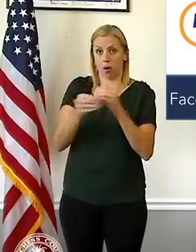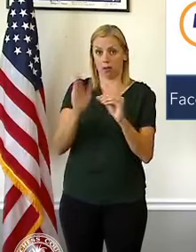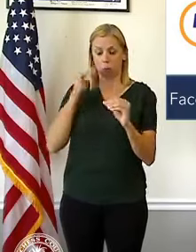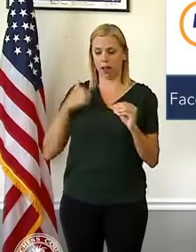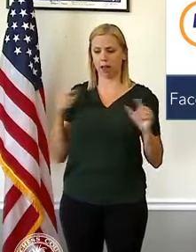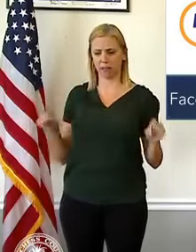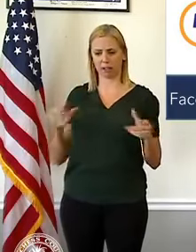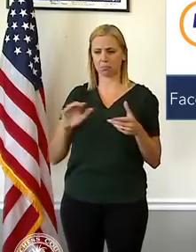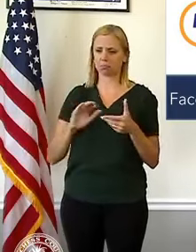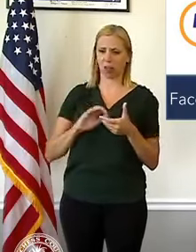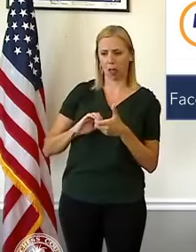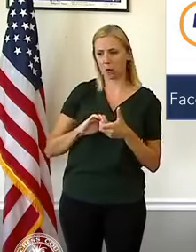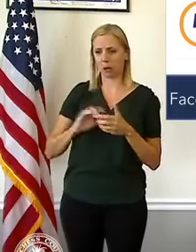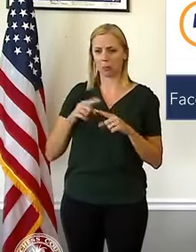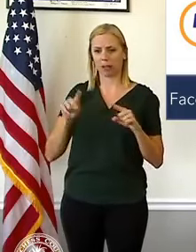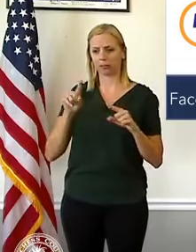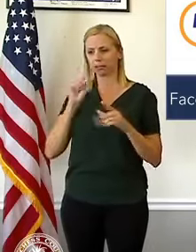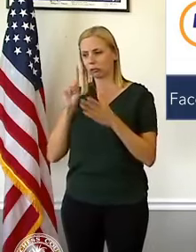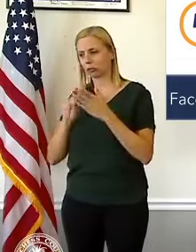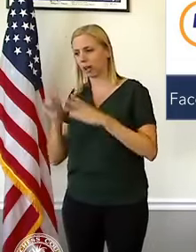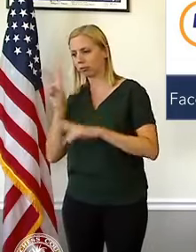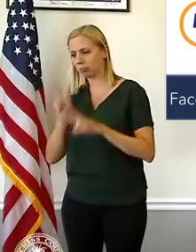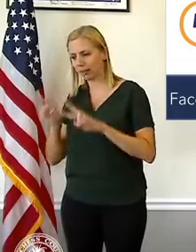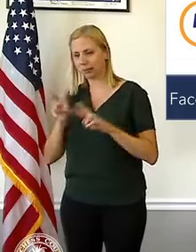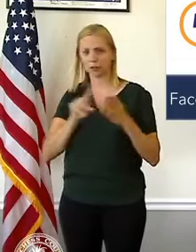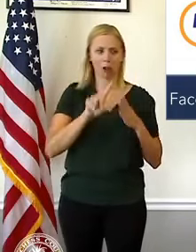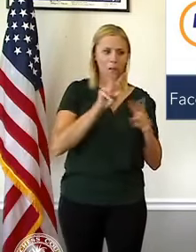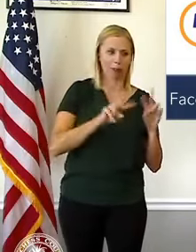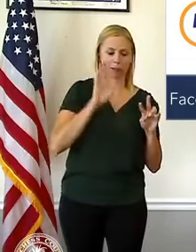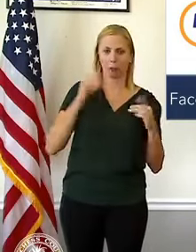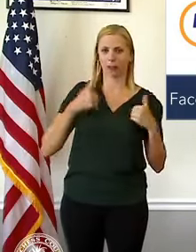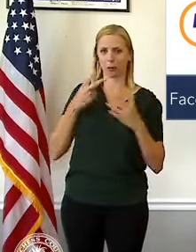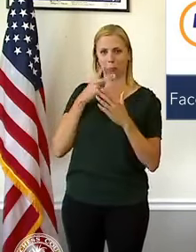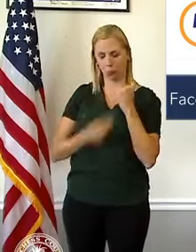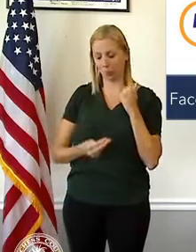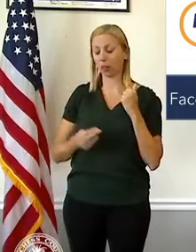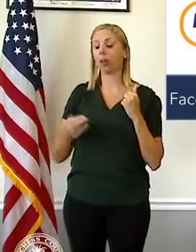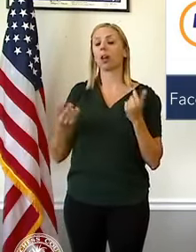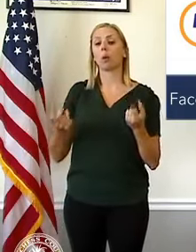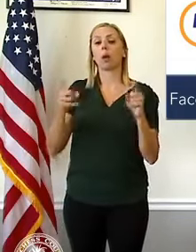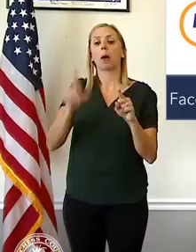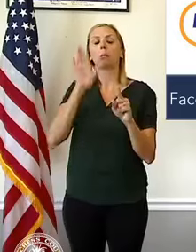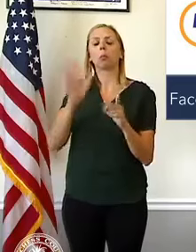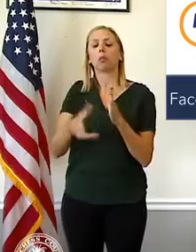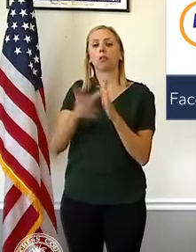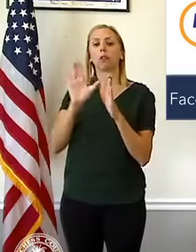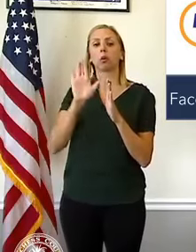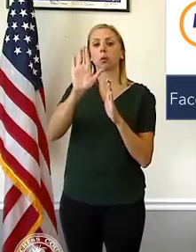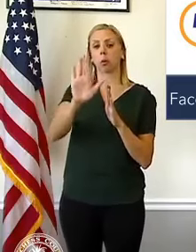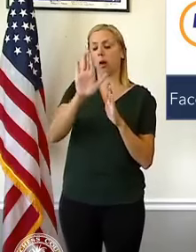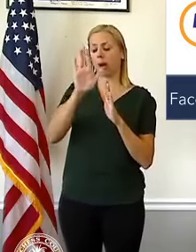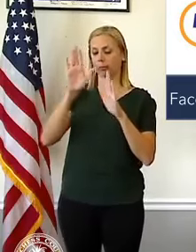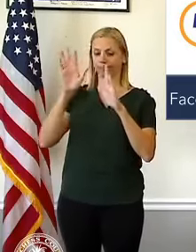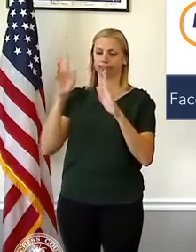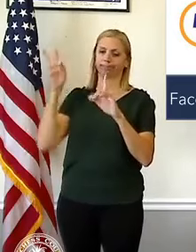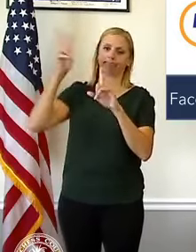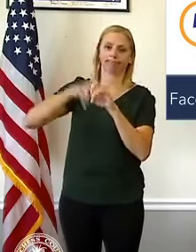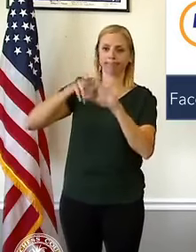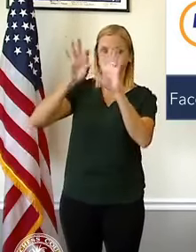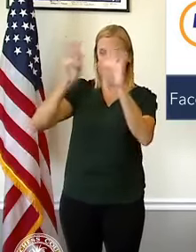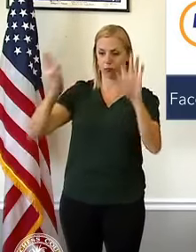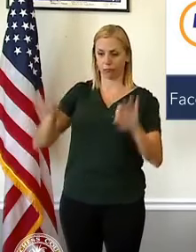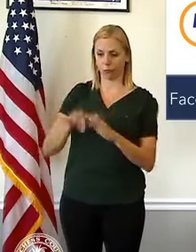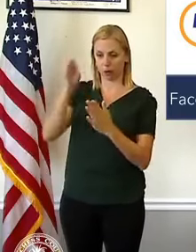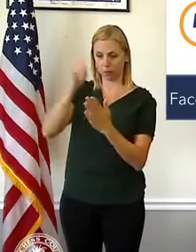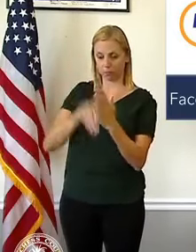together, but you know, the checks and balances. And they'll review that application. Assuming that you've met the registration requirements, you will be sent a ballot.